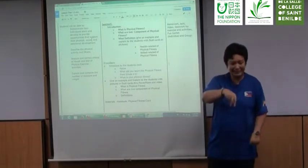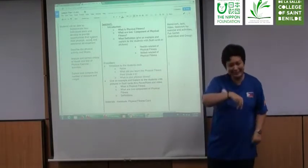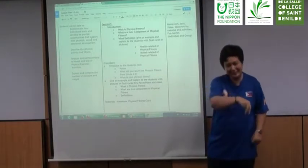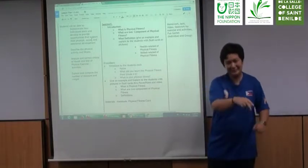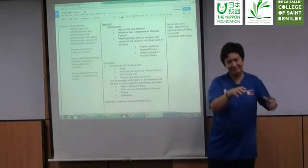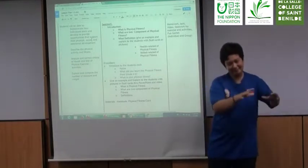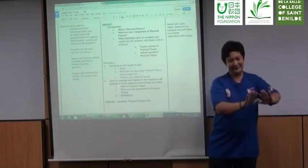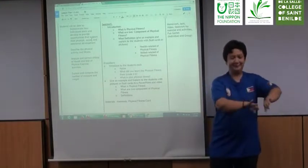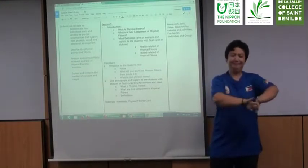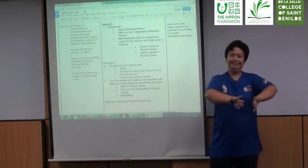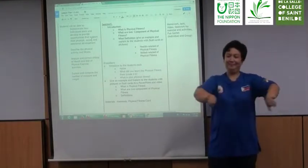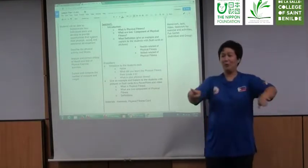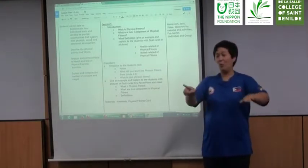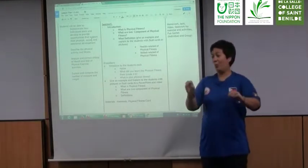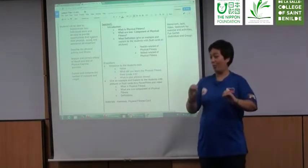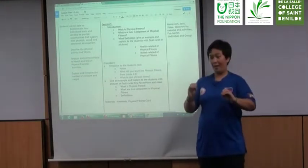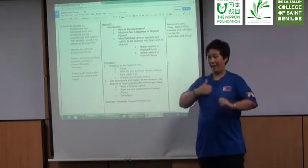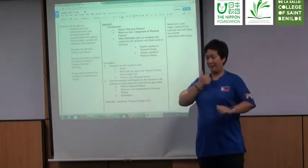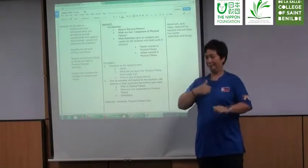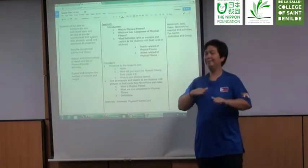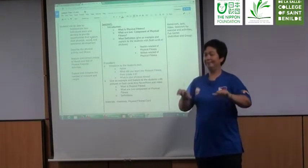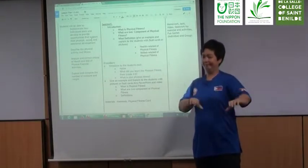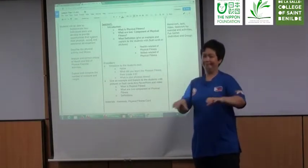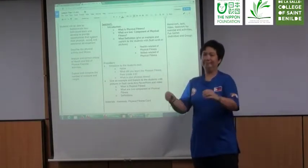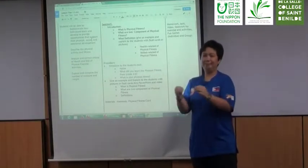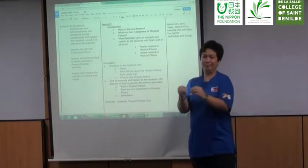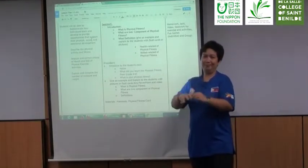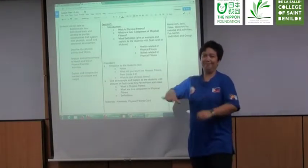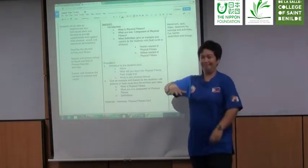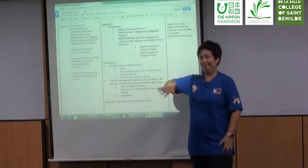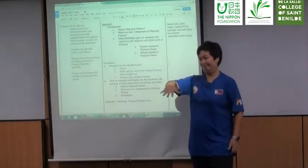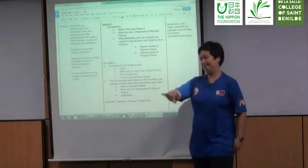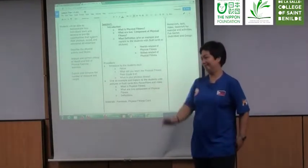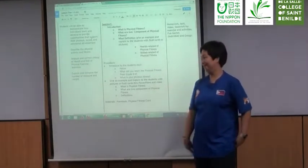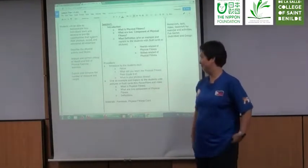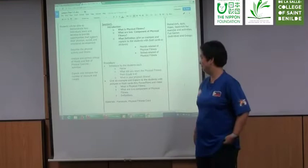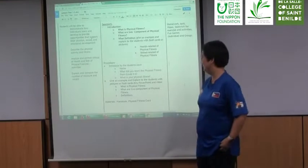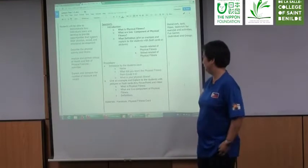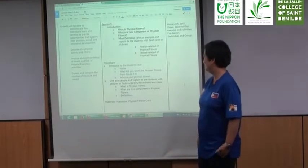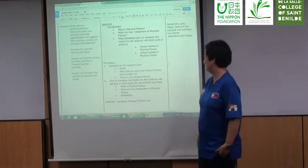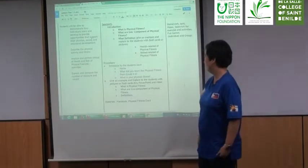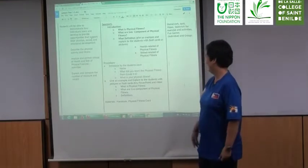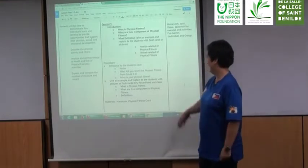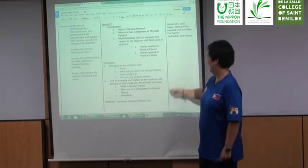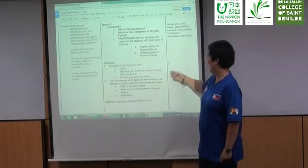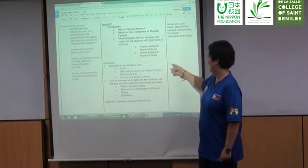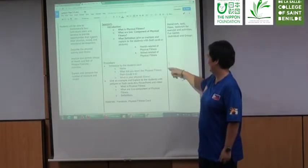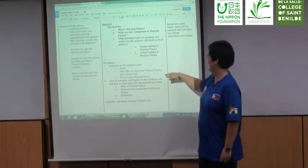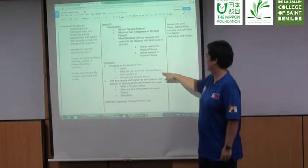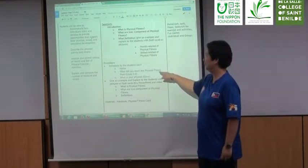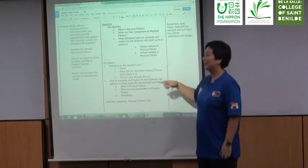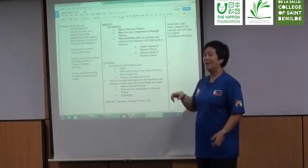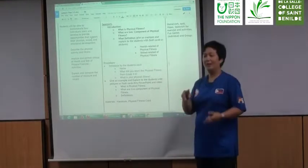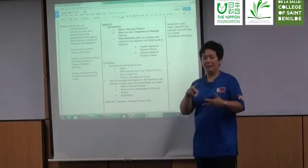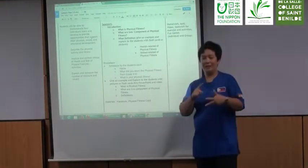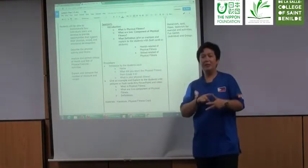and other things that might be helpful for us. So we'll do that, and also